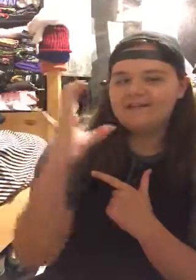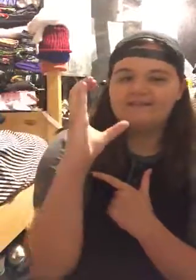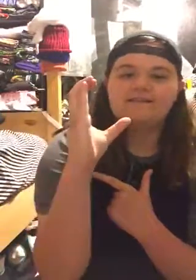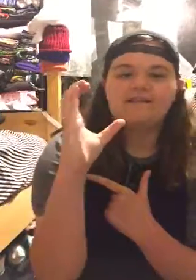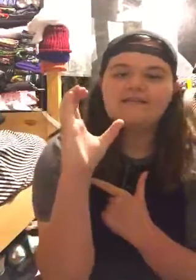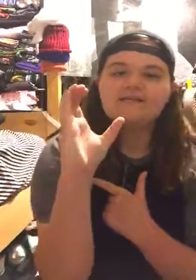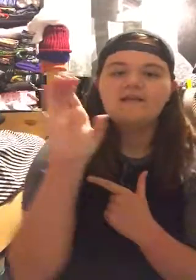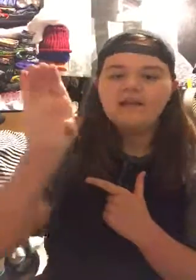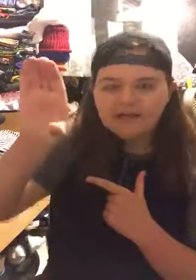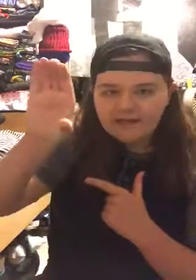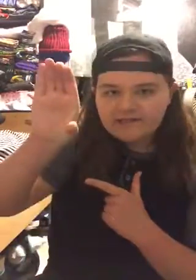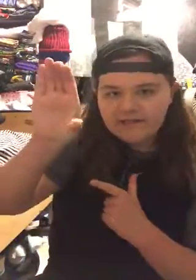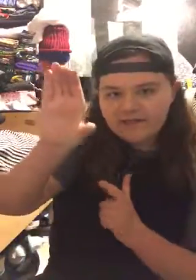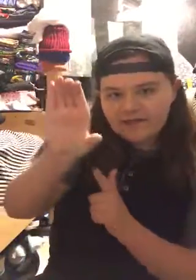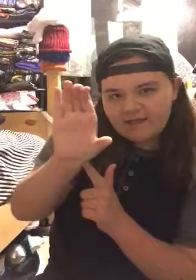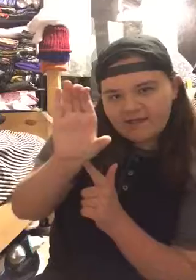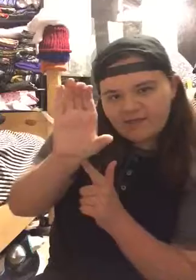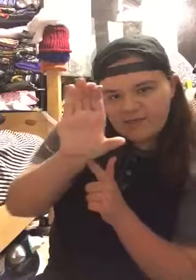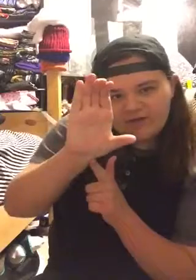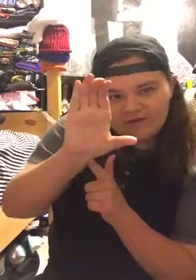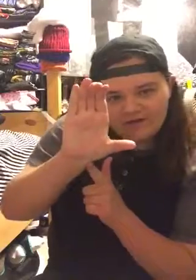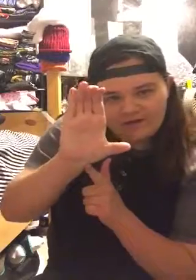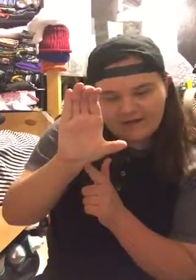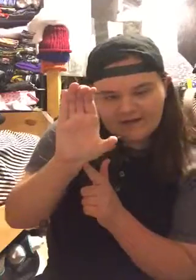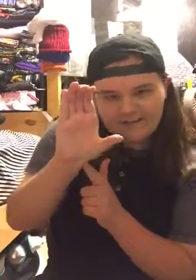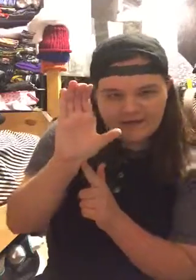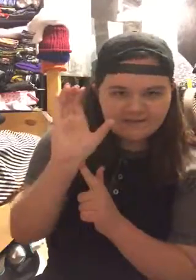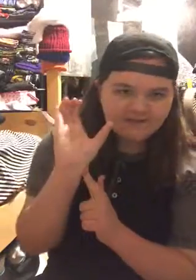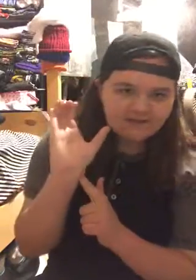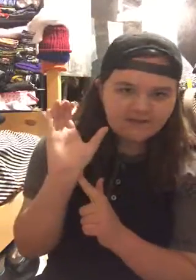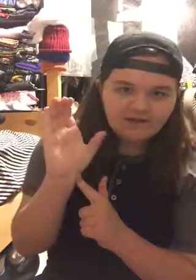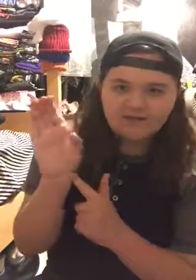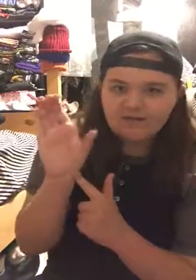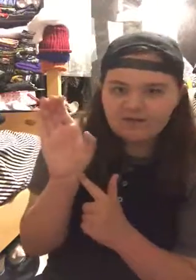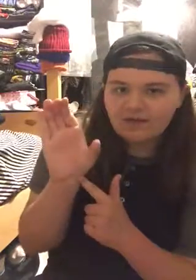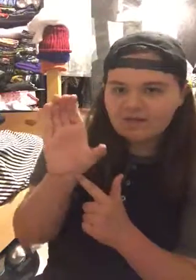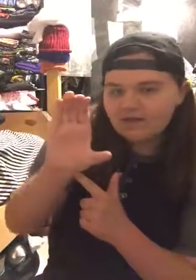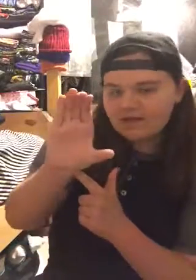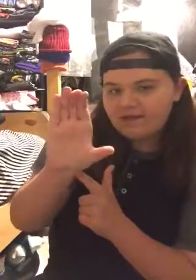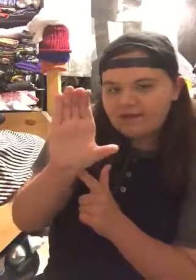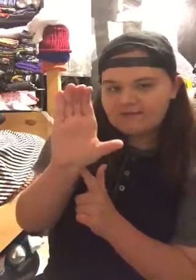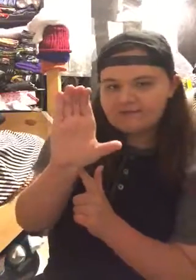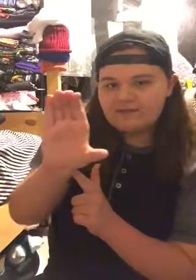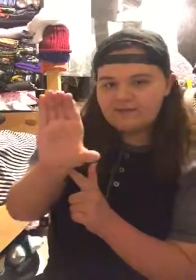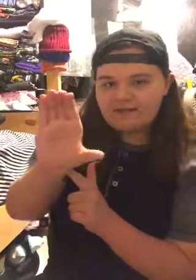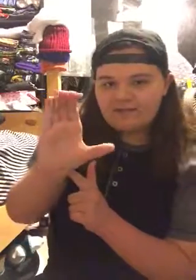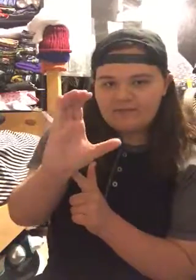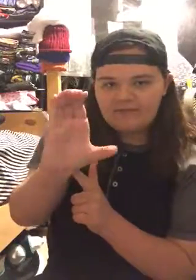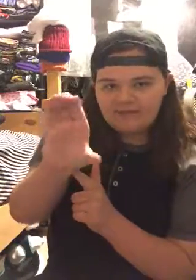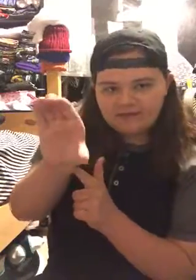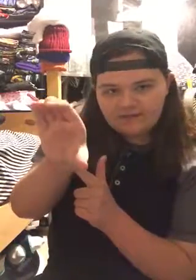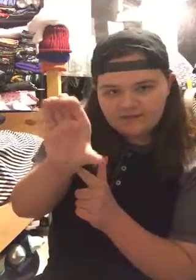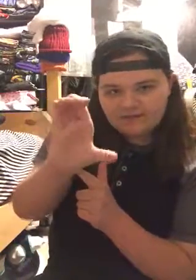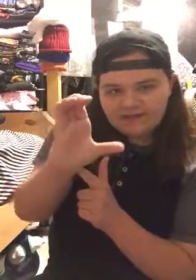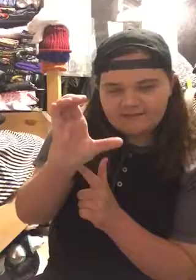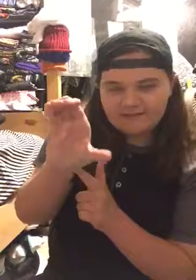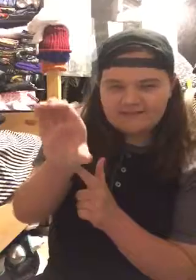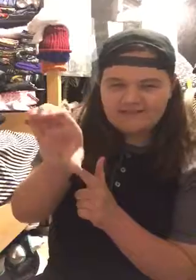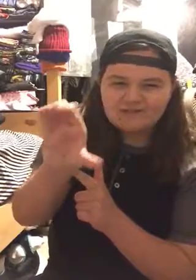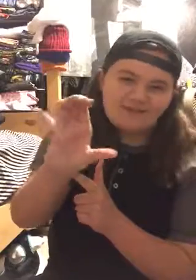like a C hand shape. And you put your finger gun at the base of your thumb. And so then you kind of pivot. And so it's like to show